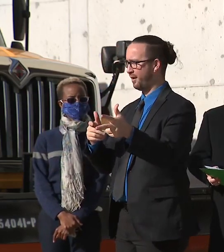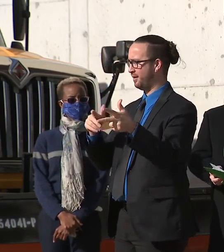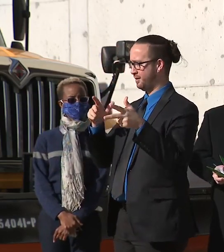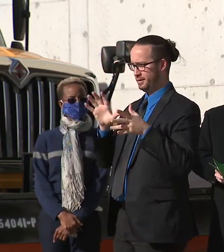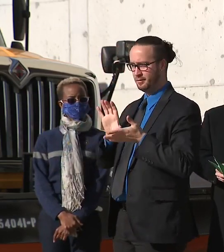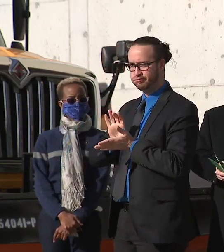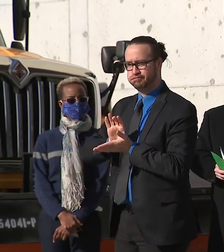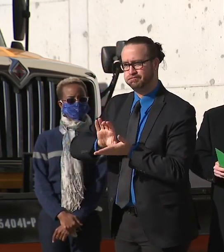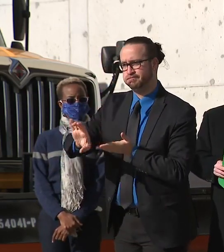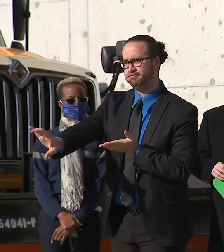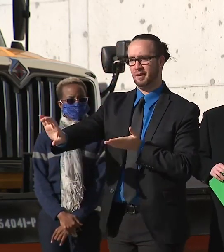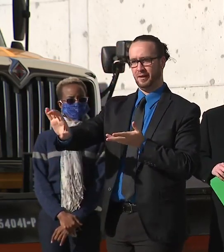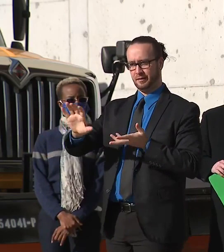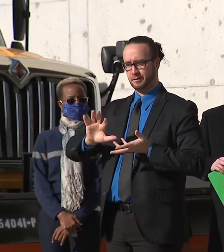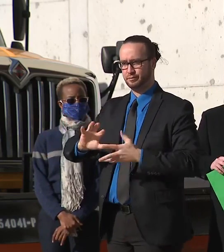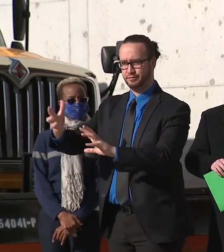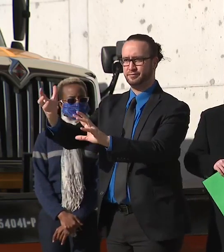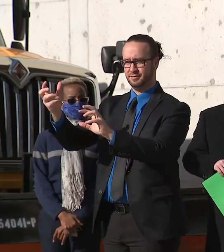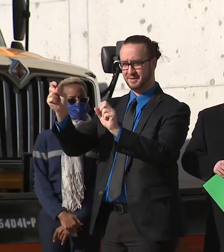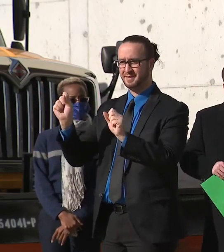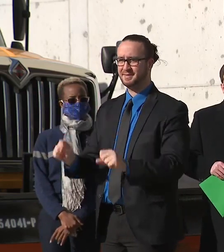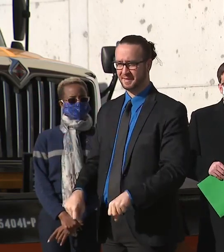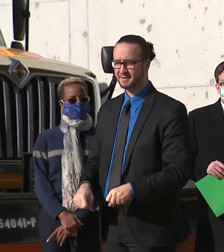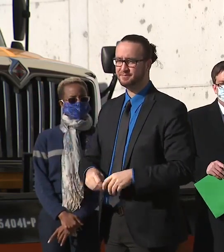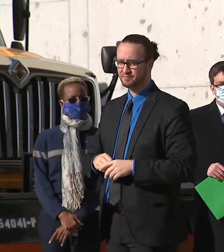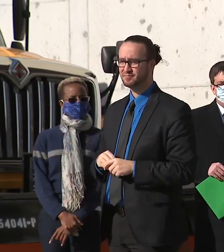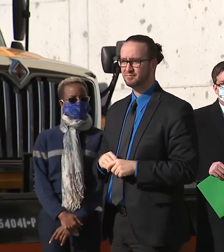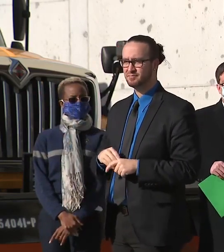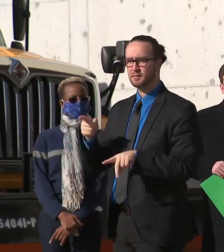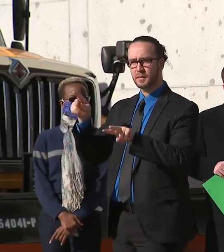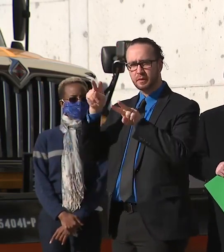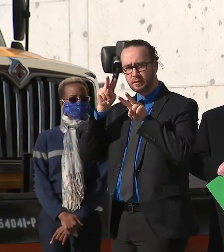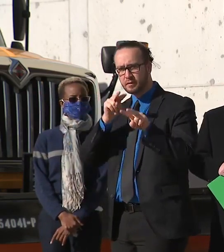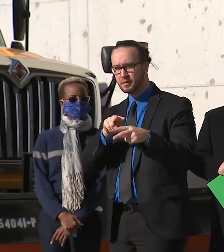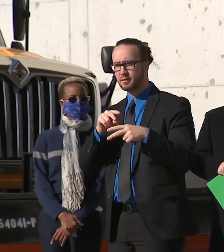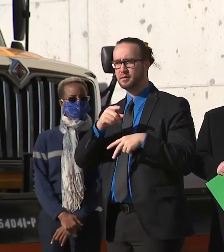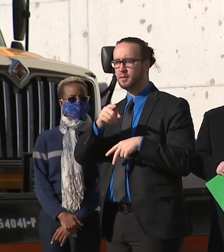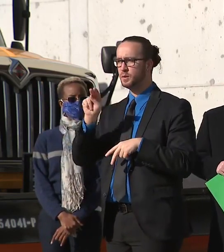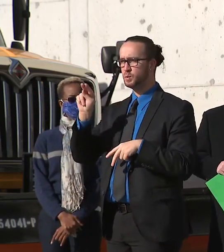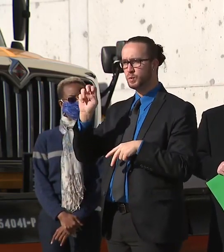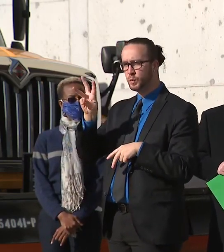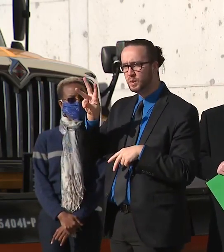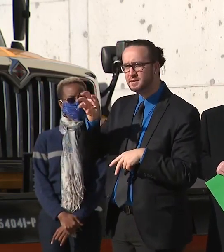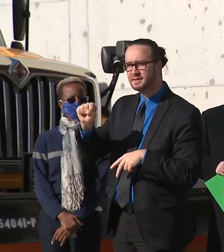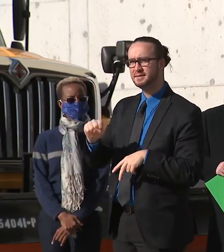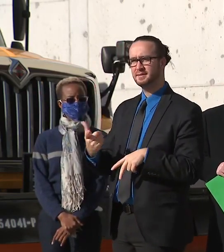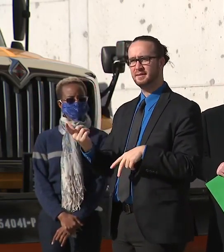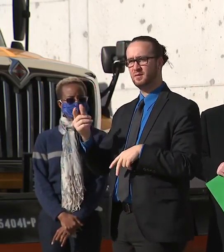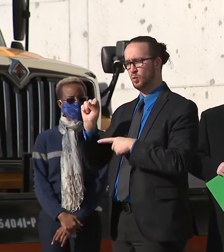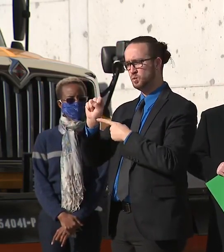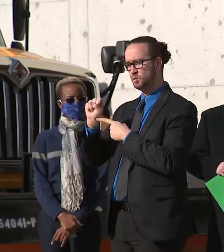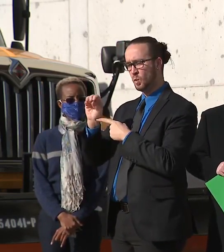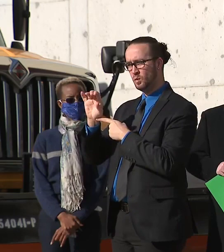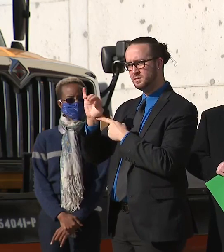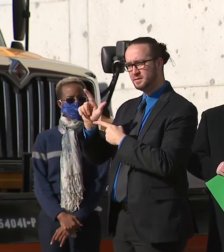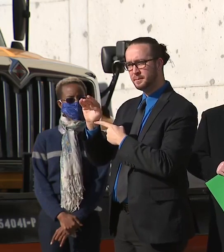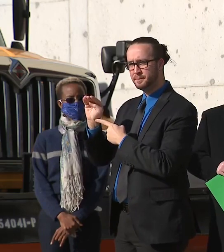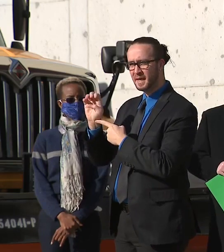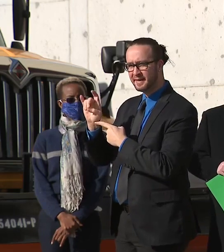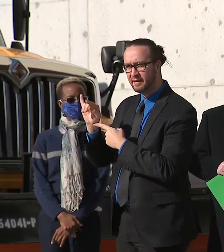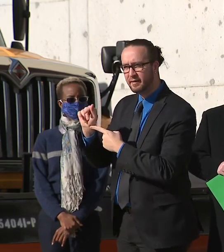will be announced on the local news, and of course you can find them across city social media platforms. Throughout the